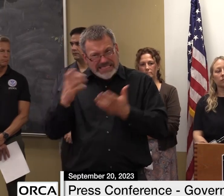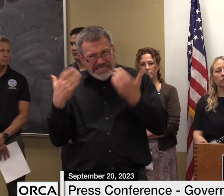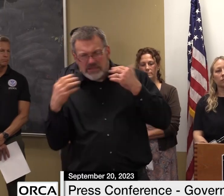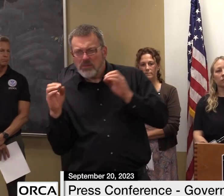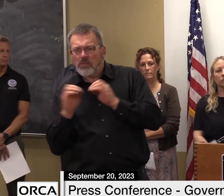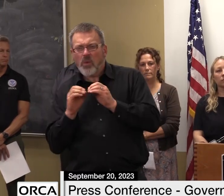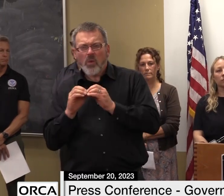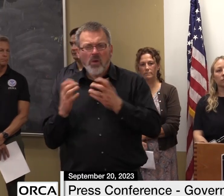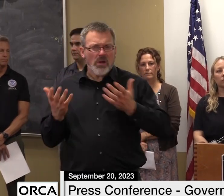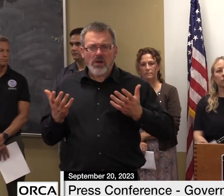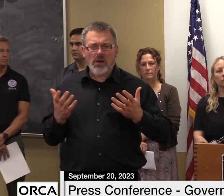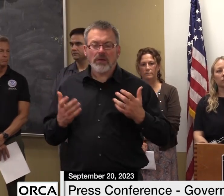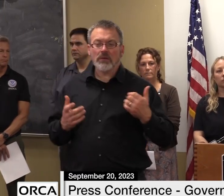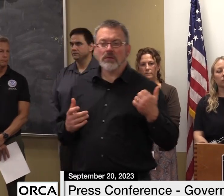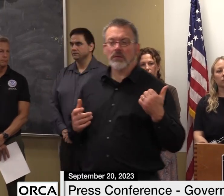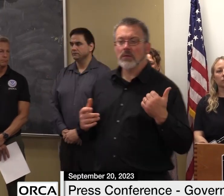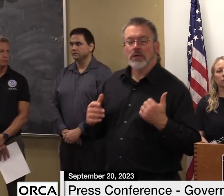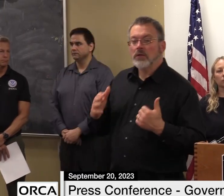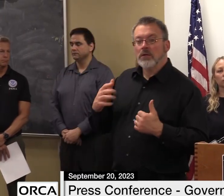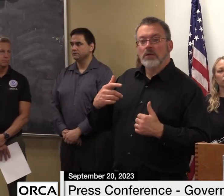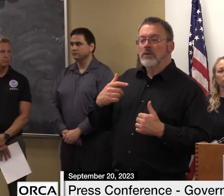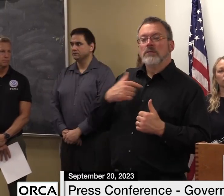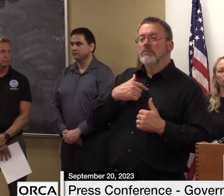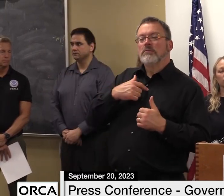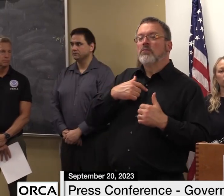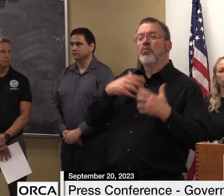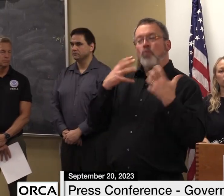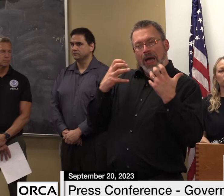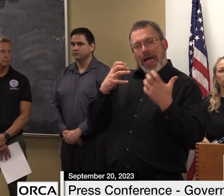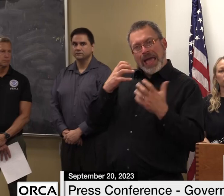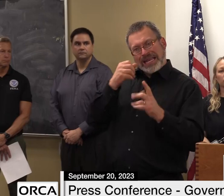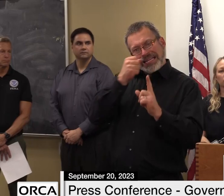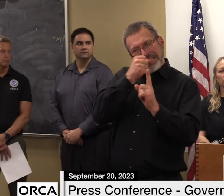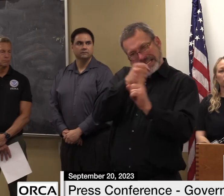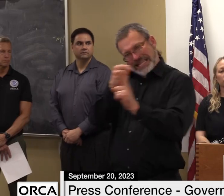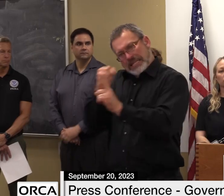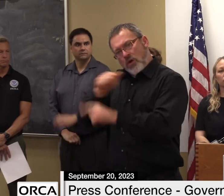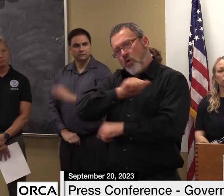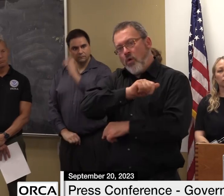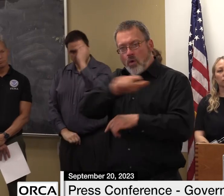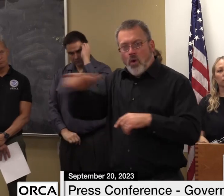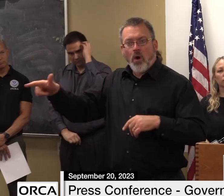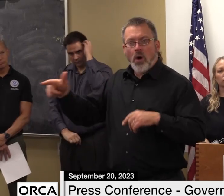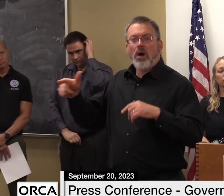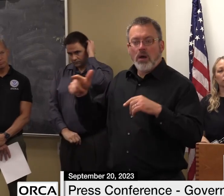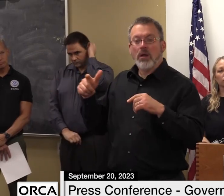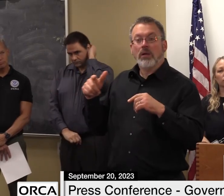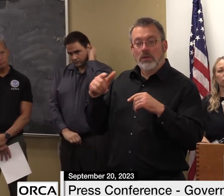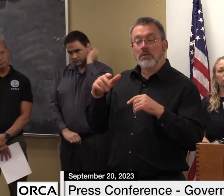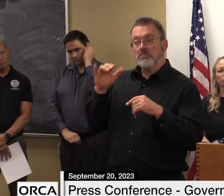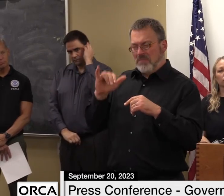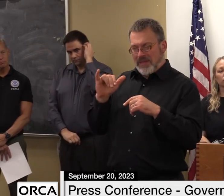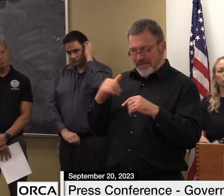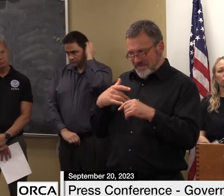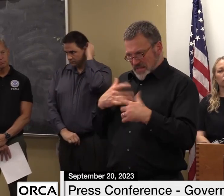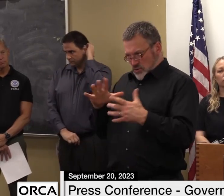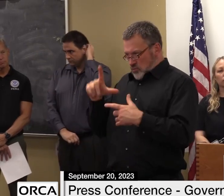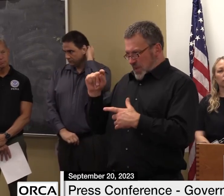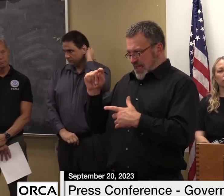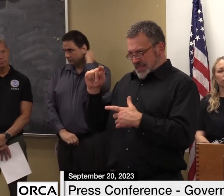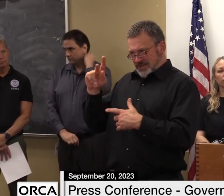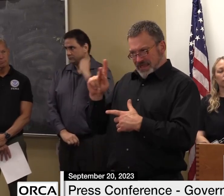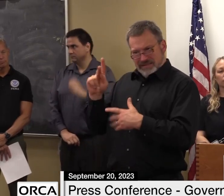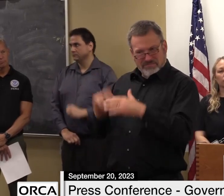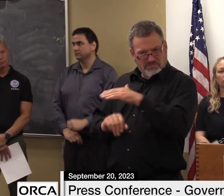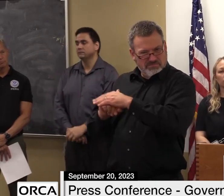everyone will be covered under this lifting the cap, as well as raising it to 30%, other than the higher end,